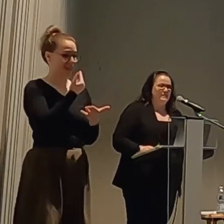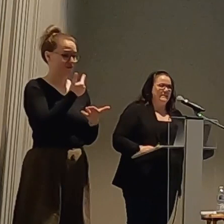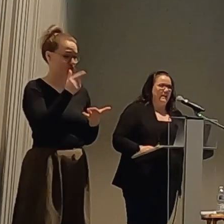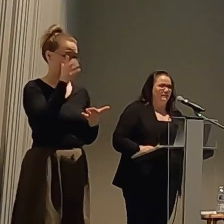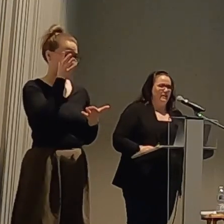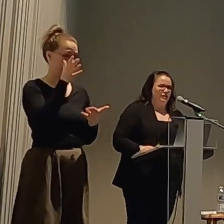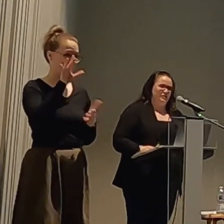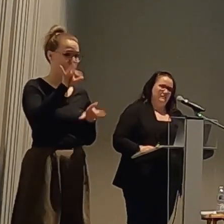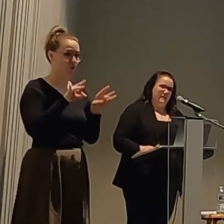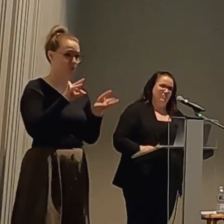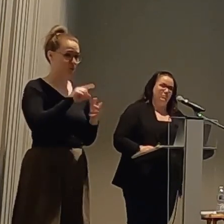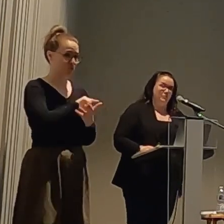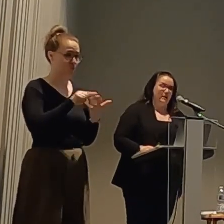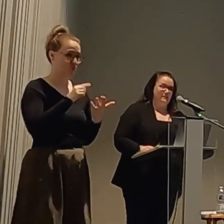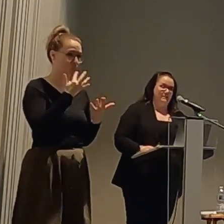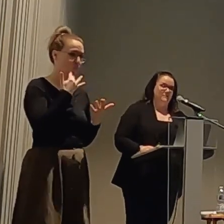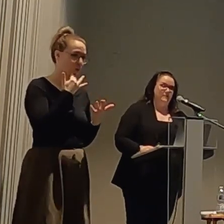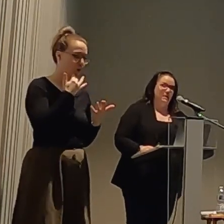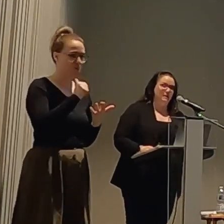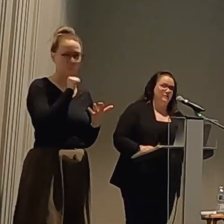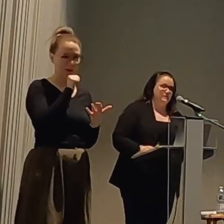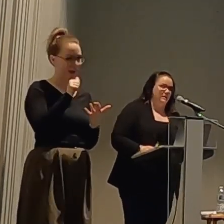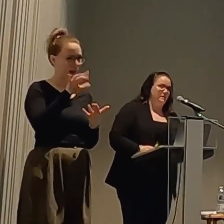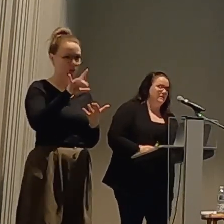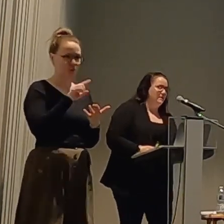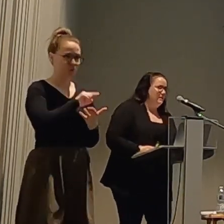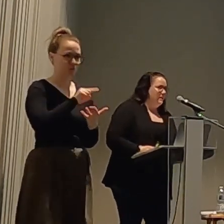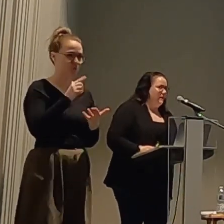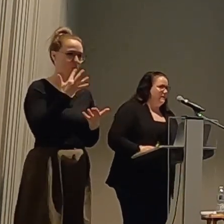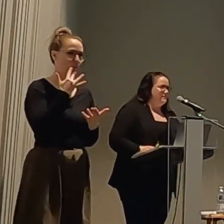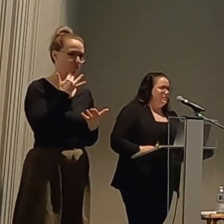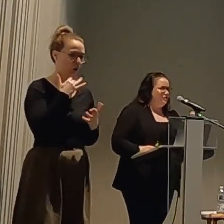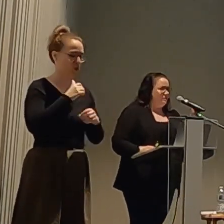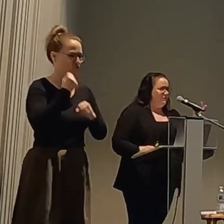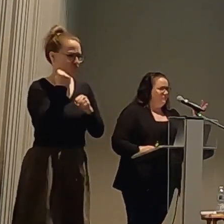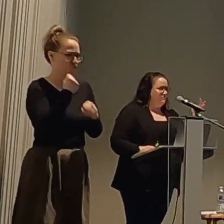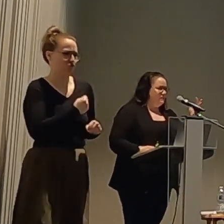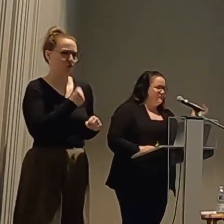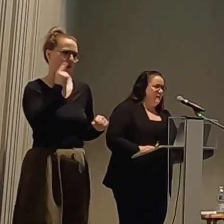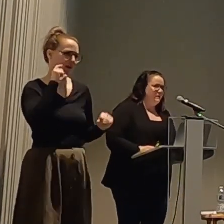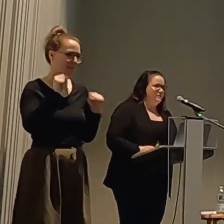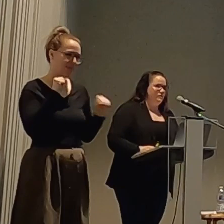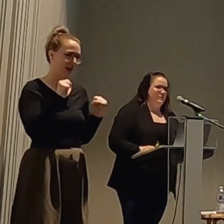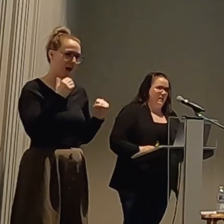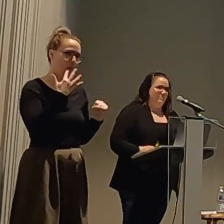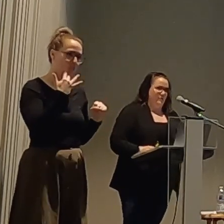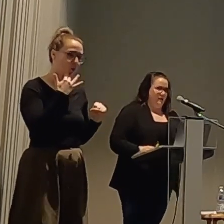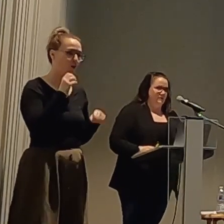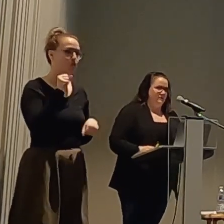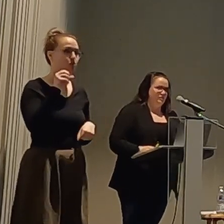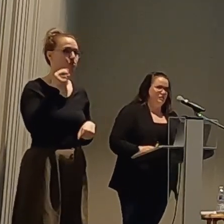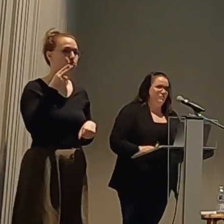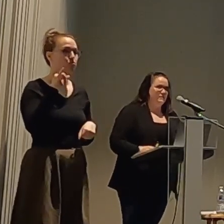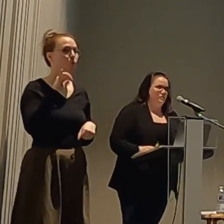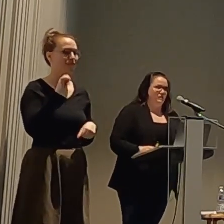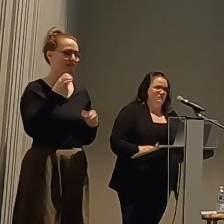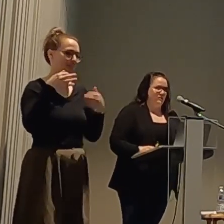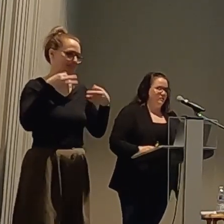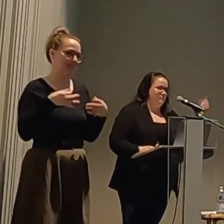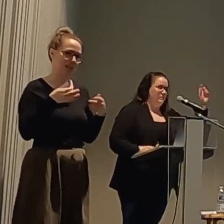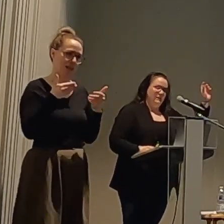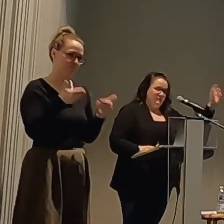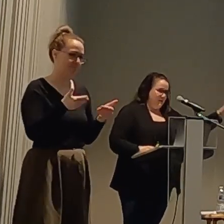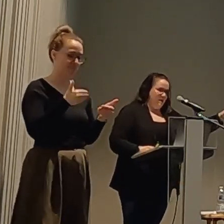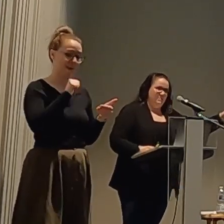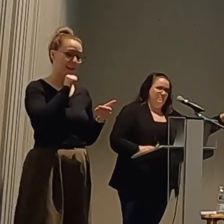They're almost garish, how bright some of the colors are. And she decided at that point that she wasn't just